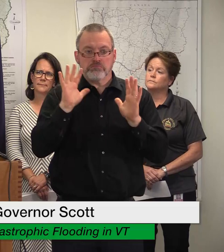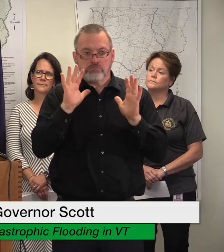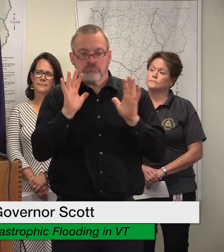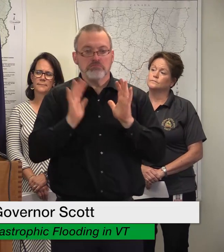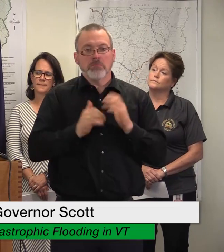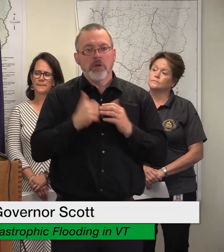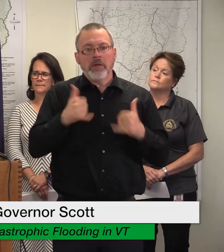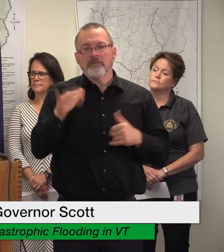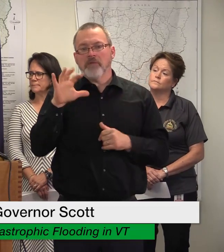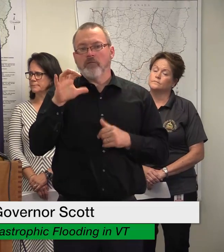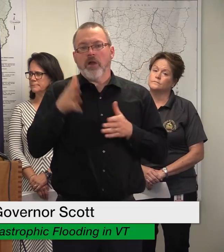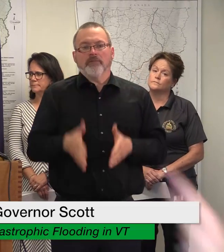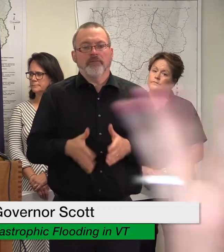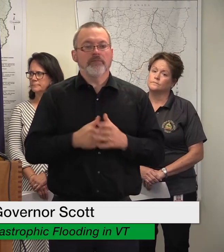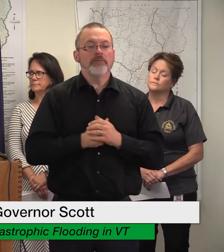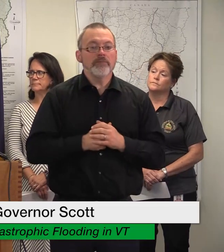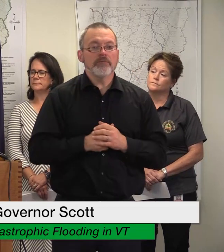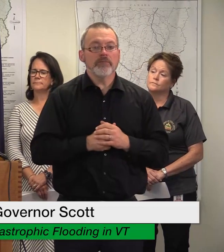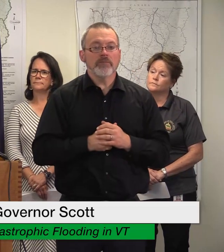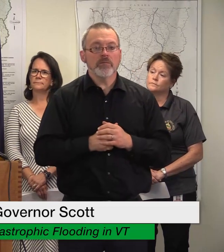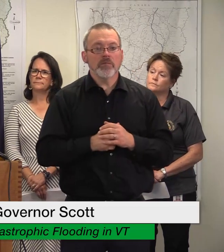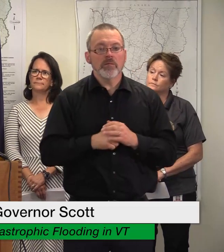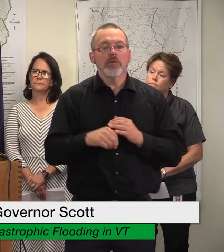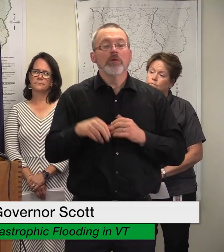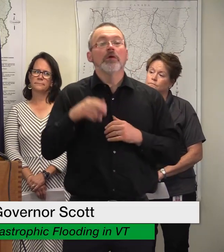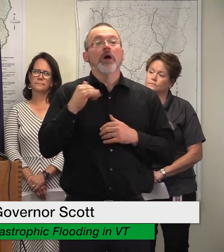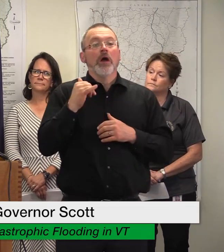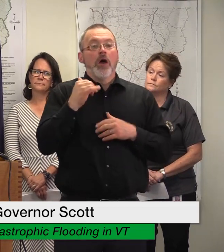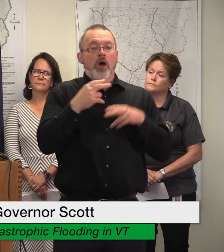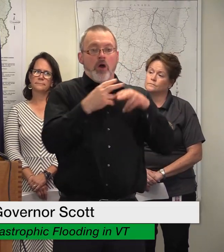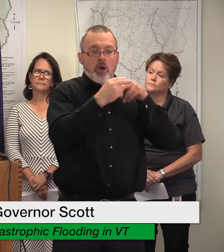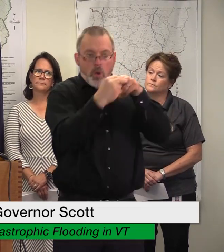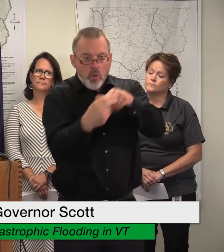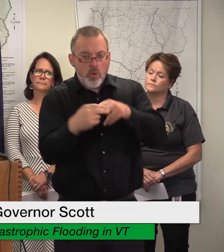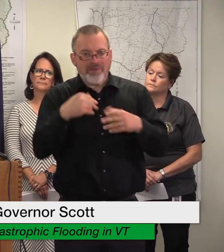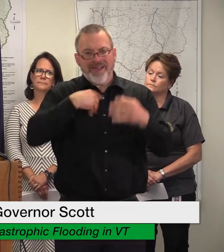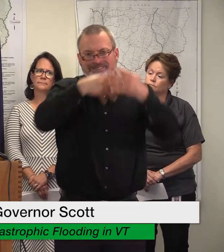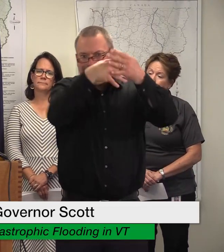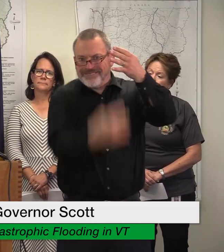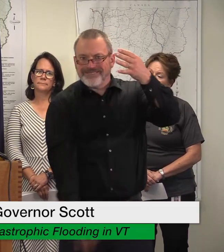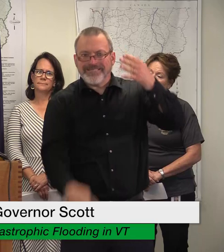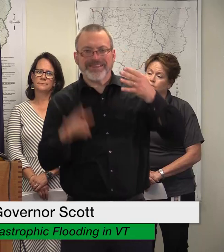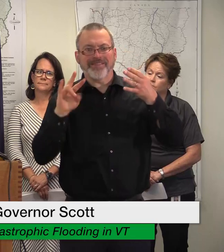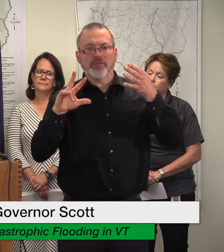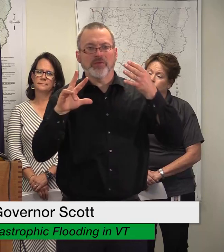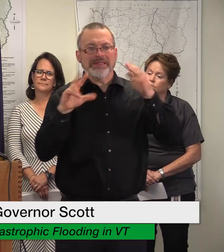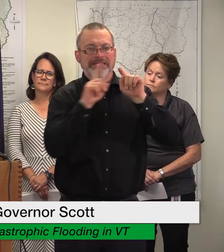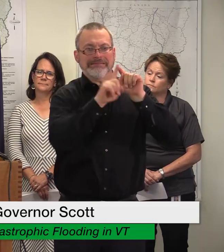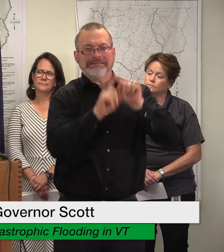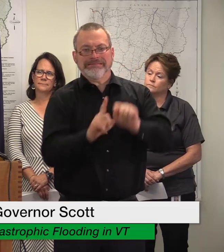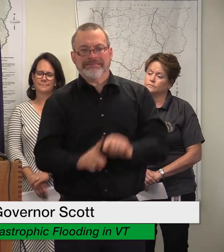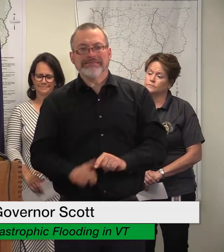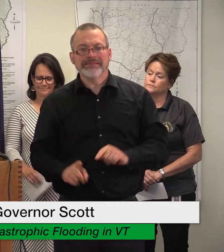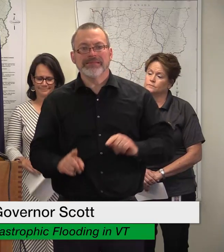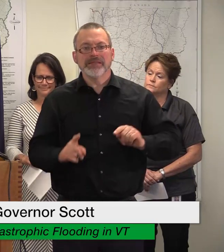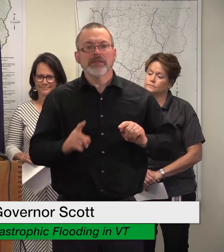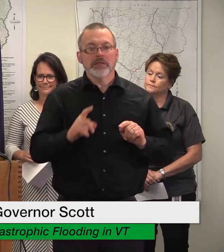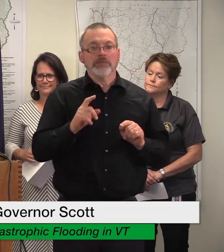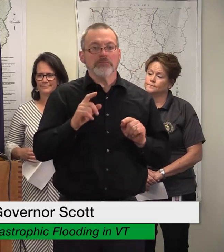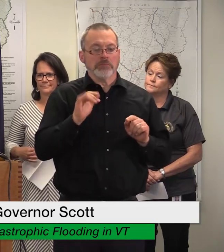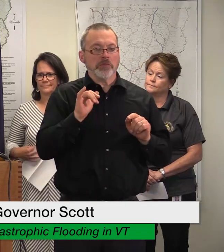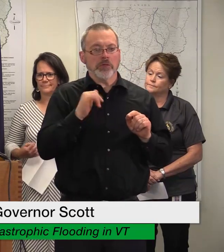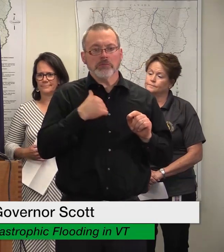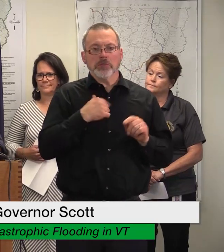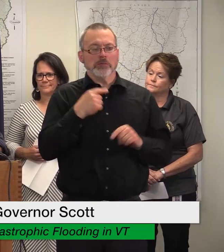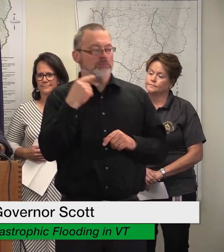a total of 73 loans to homeowners, renters, and businesses. Thank you, and I'll be followed by Secretary Moore.